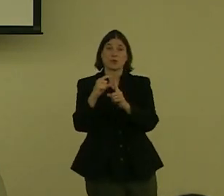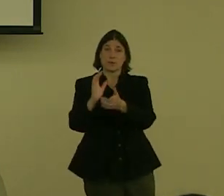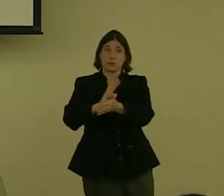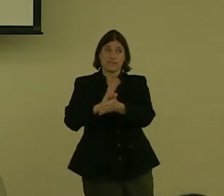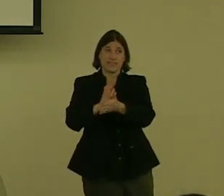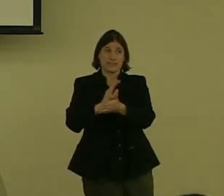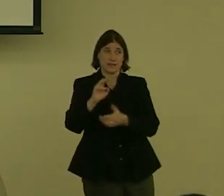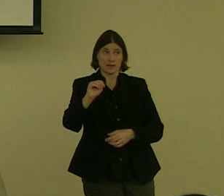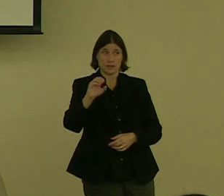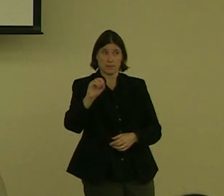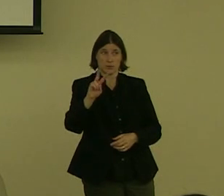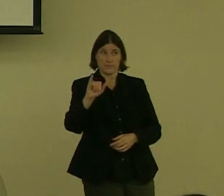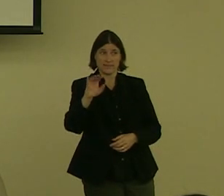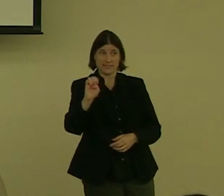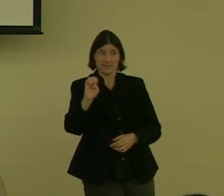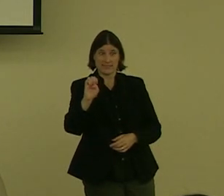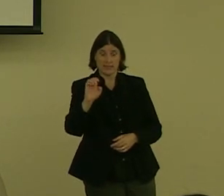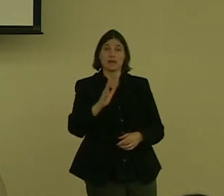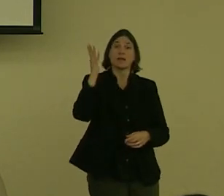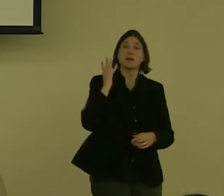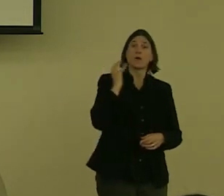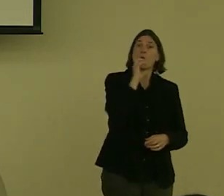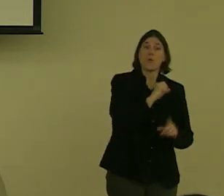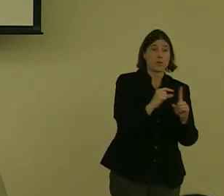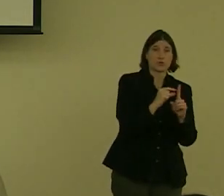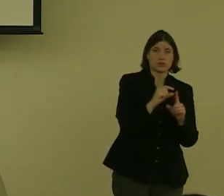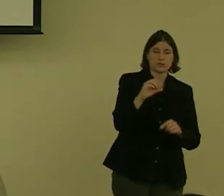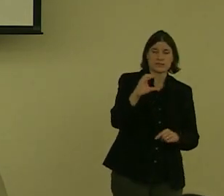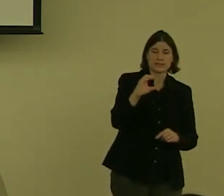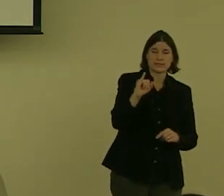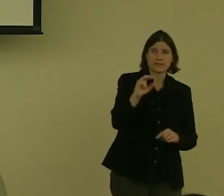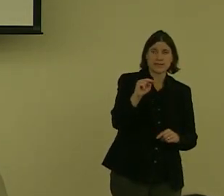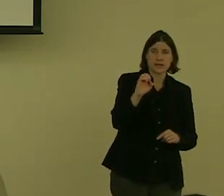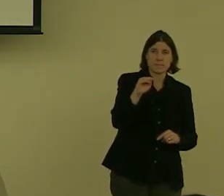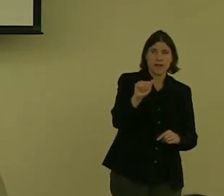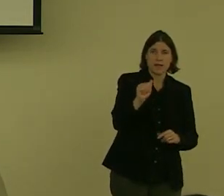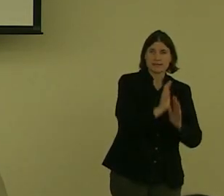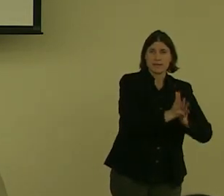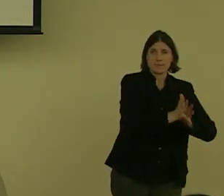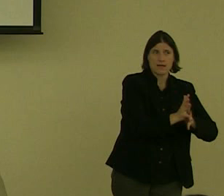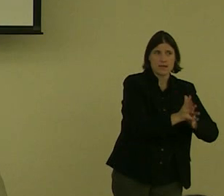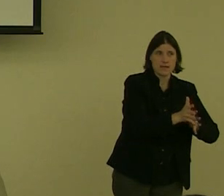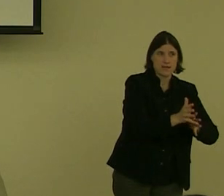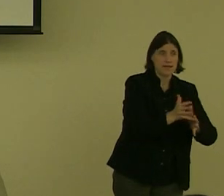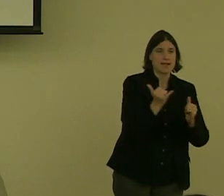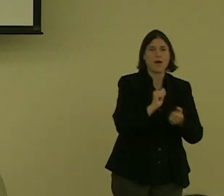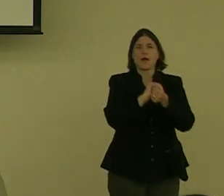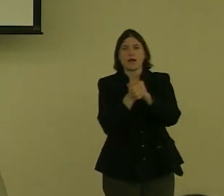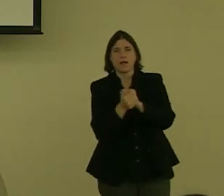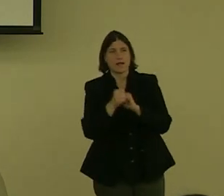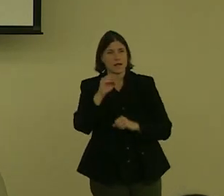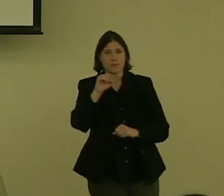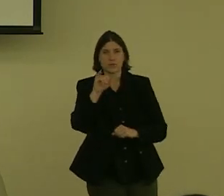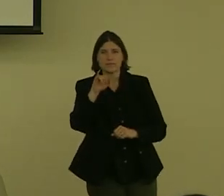3D, 4D experience. But comics, and I, in another way, I feel like we have won